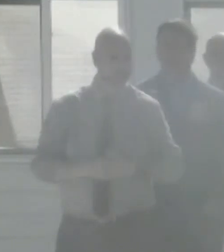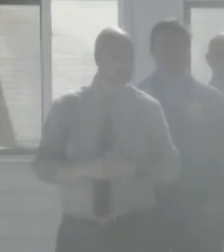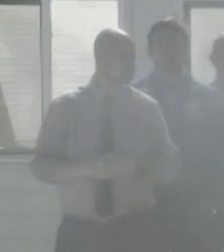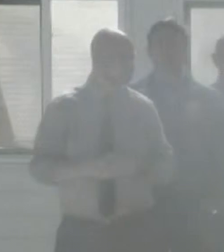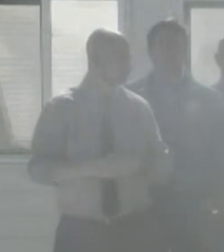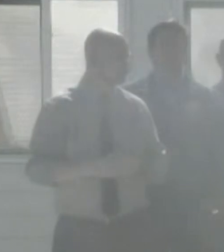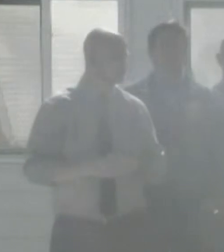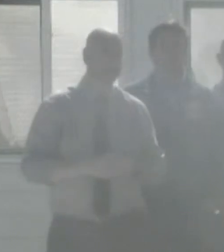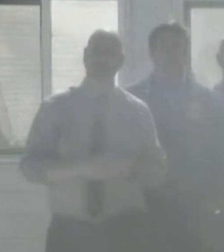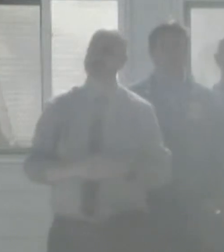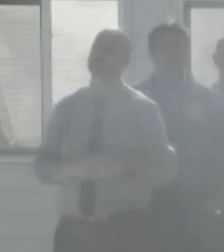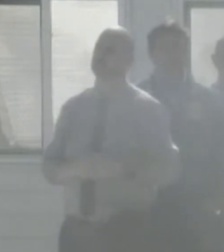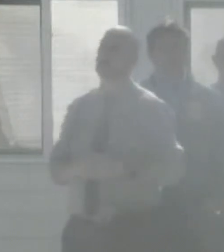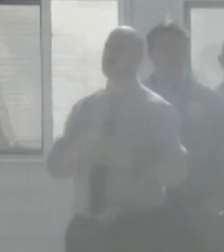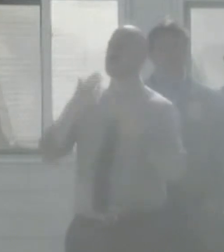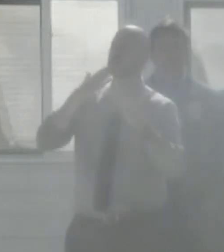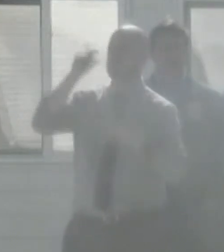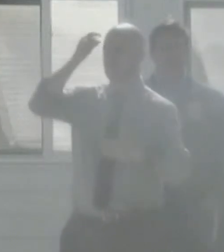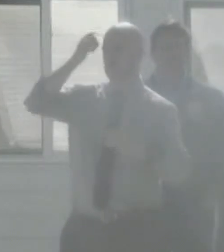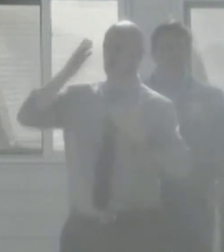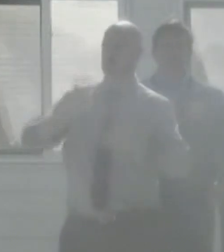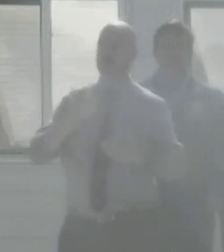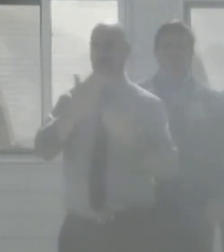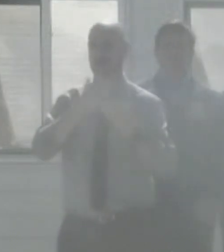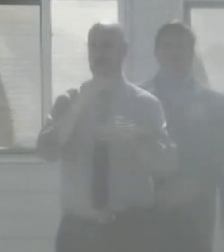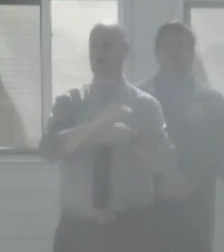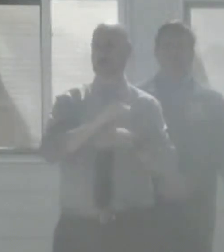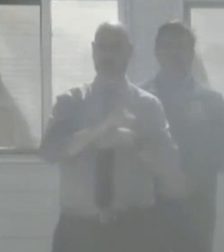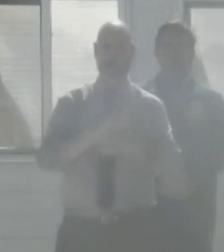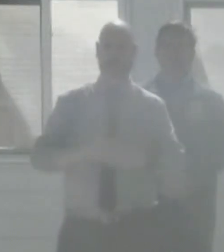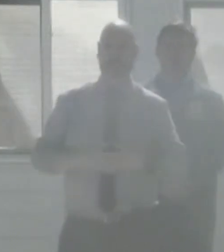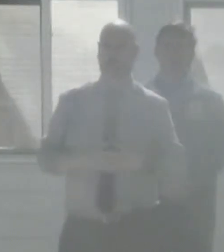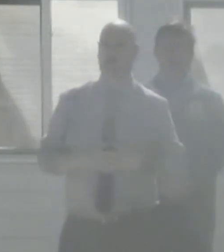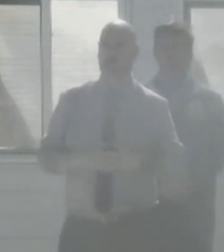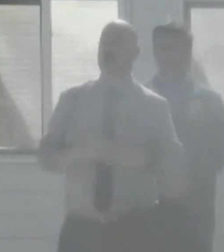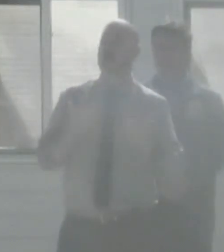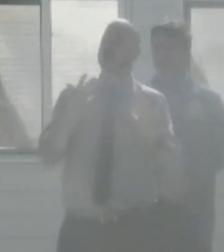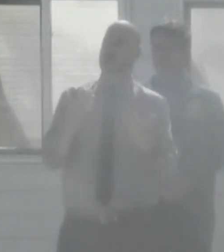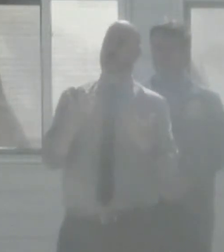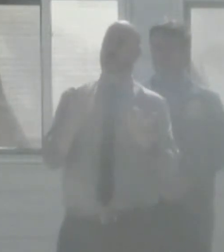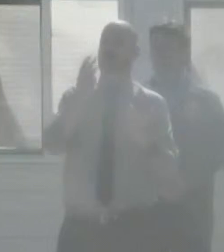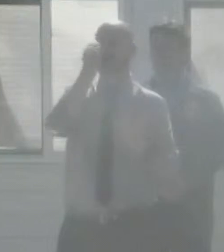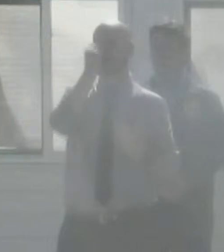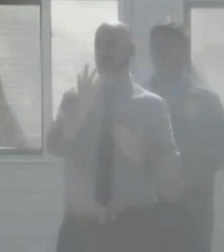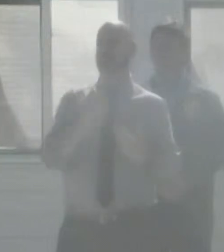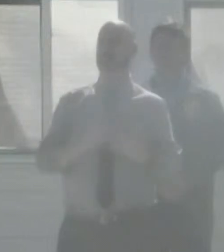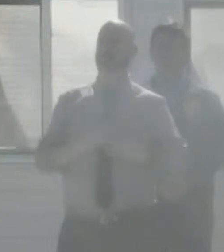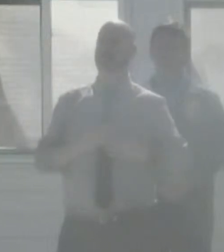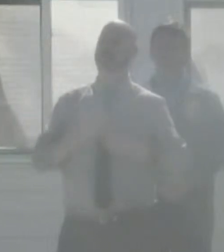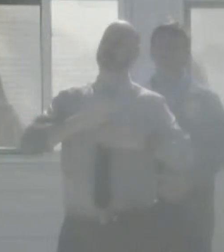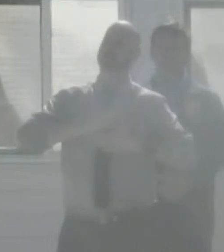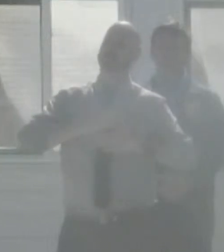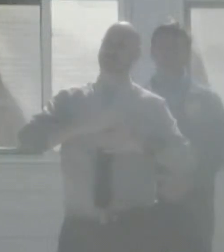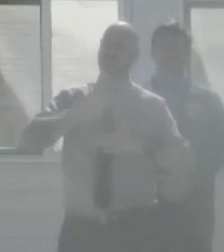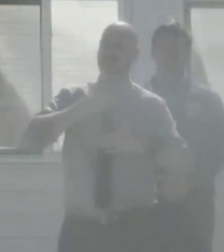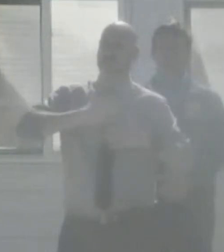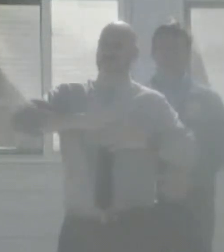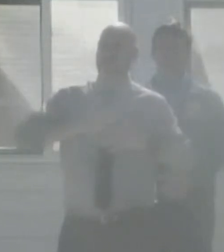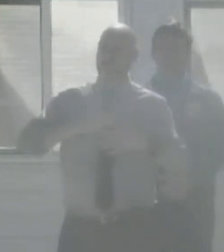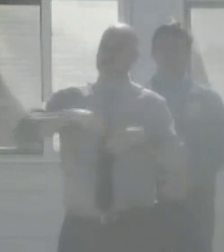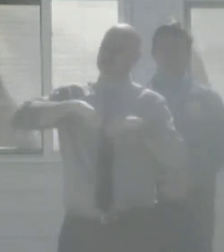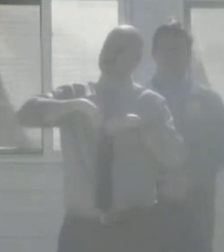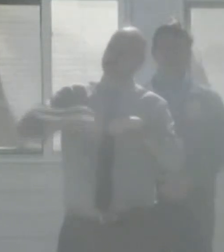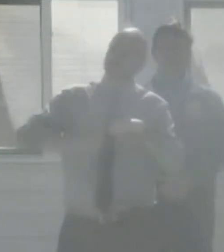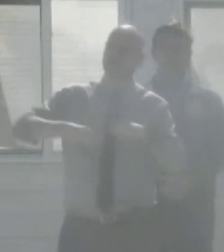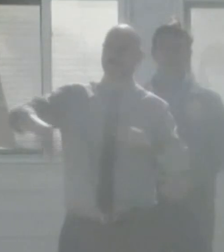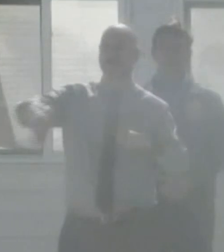Thank you, Governor, and good afternoon, everybody. First, I just want to express my deepest sympathy to everybody who has been impacted by